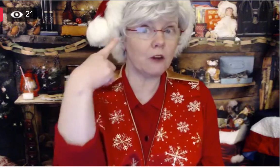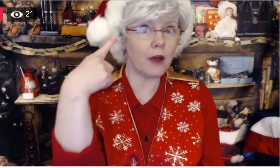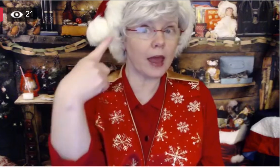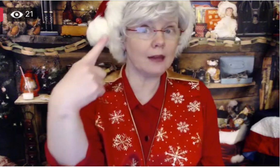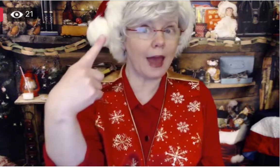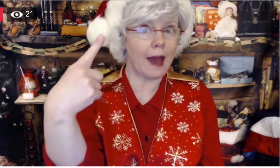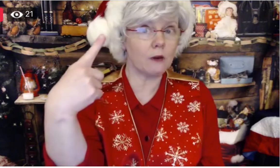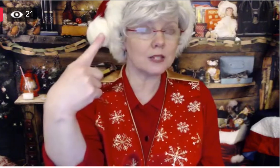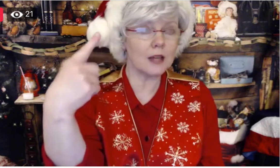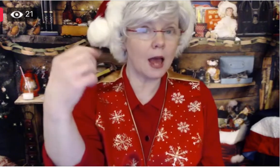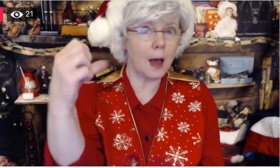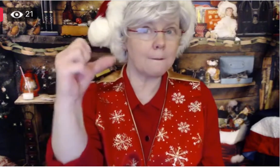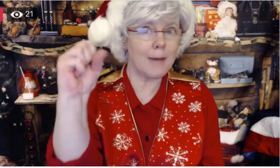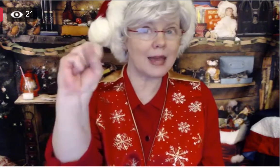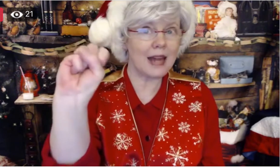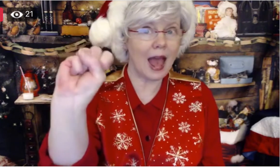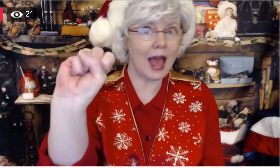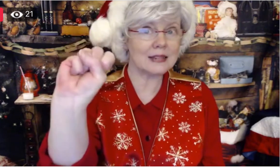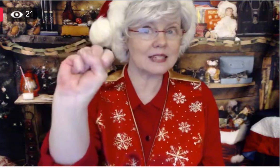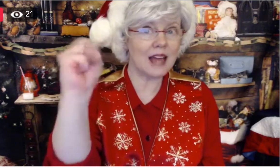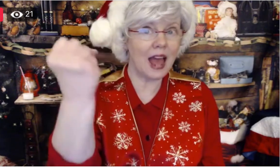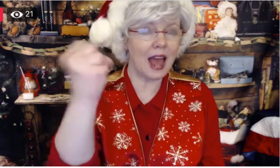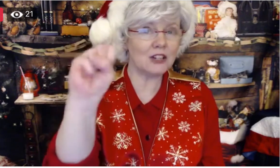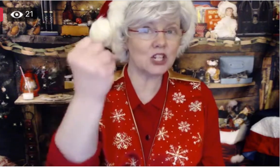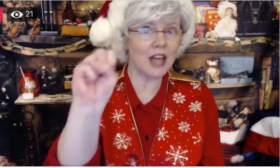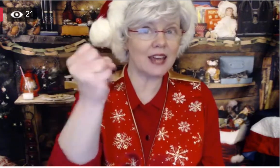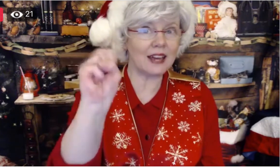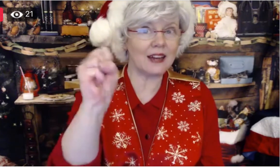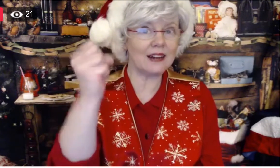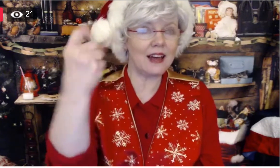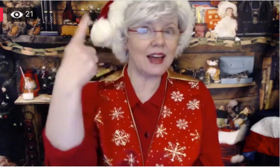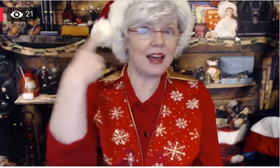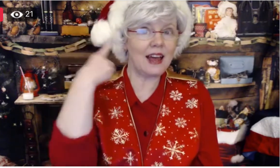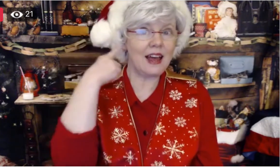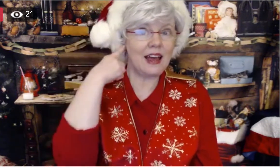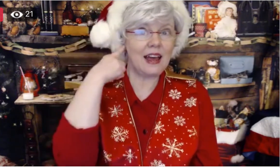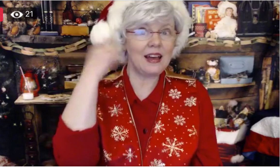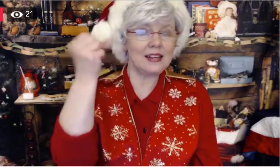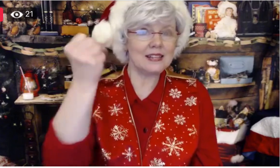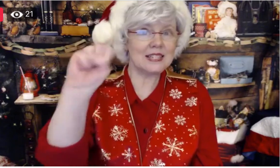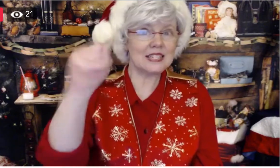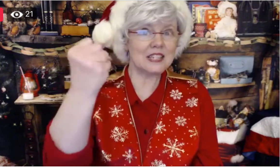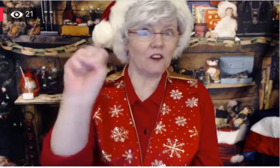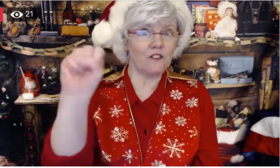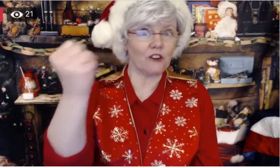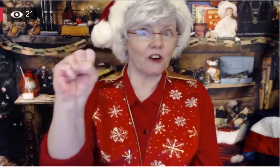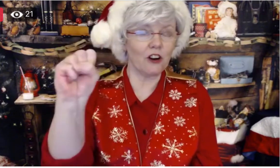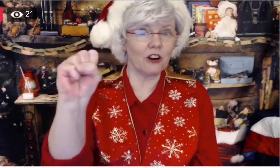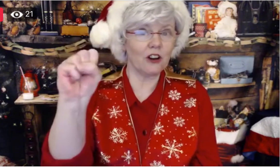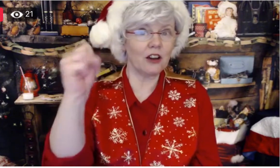your hand out, make an S, and shake it. silver,